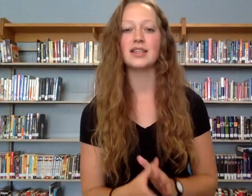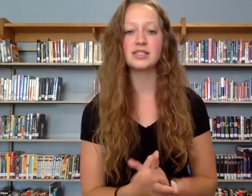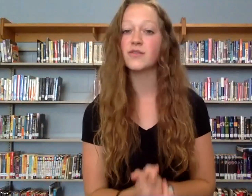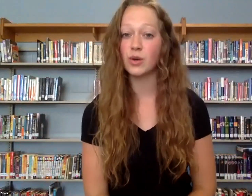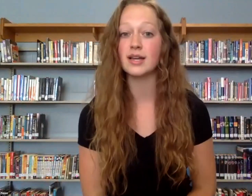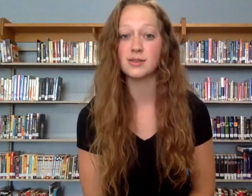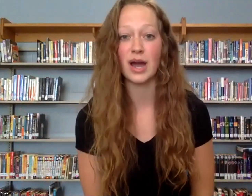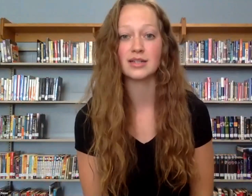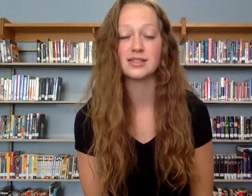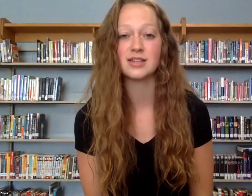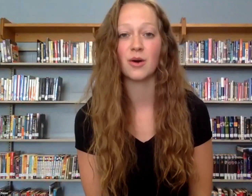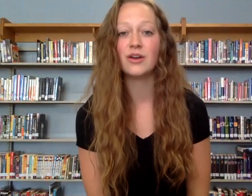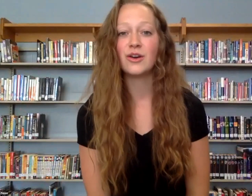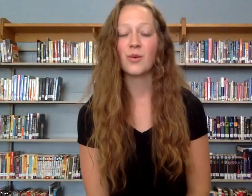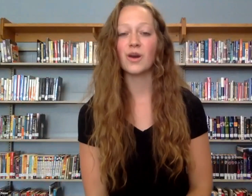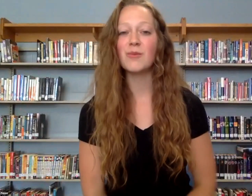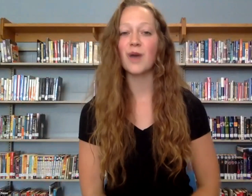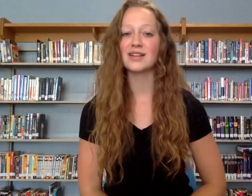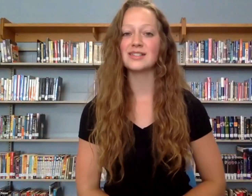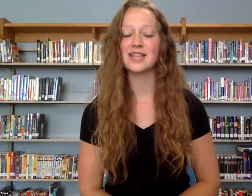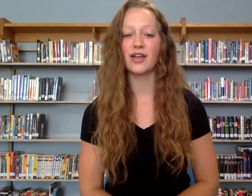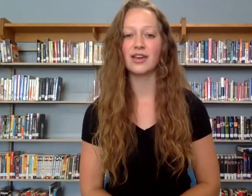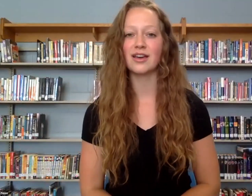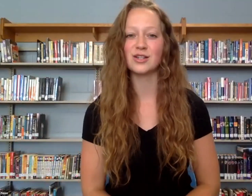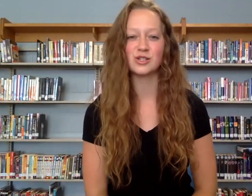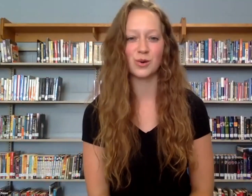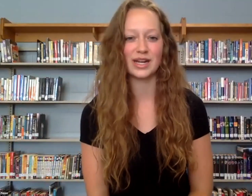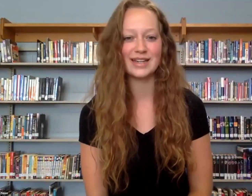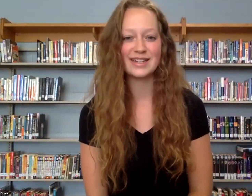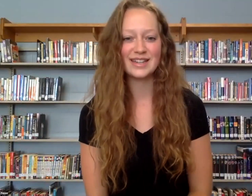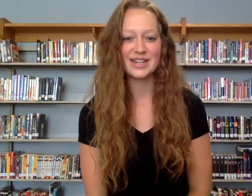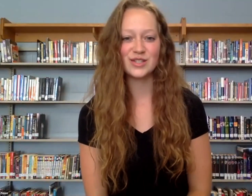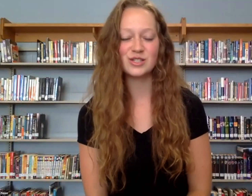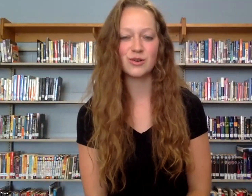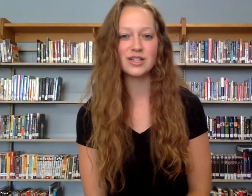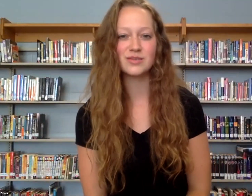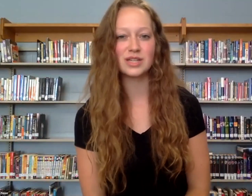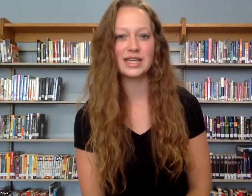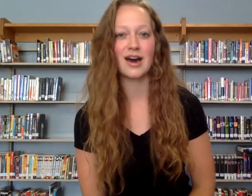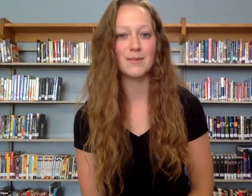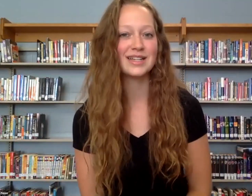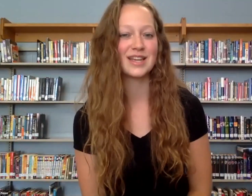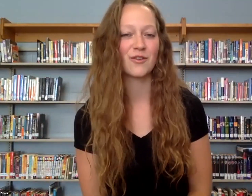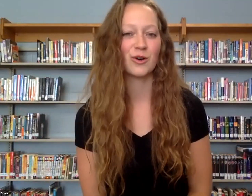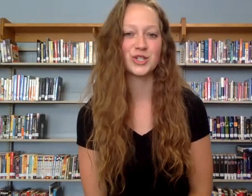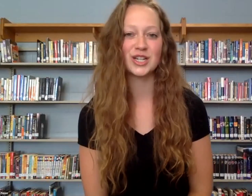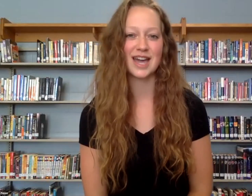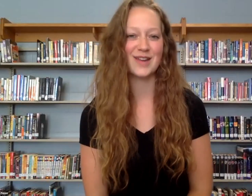this is for you guys to practice. So we're going to practice telling a story. Now this story is really common in deaf culture. It's kind of a